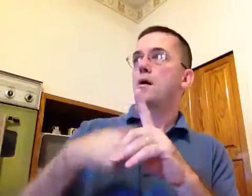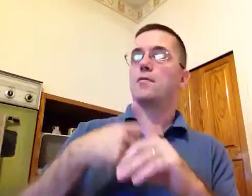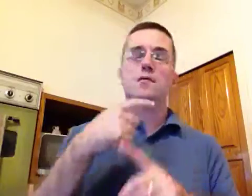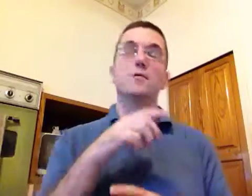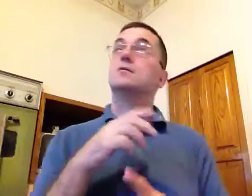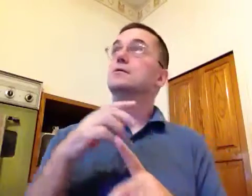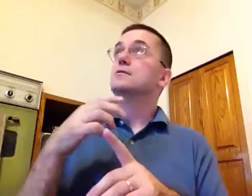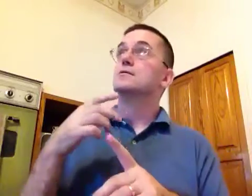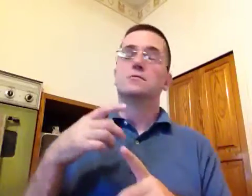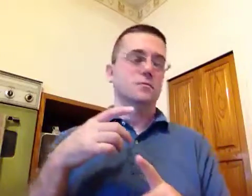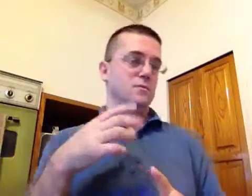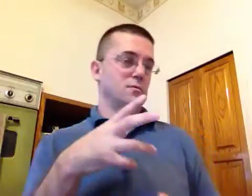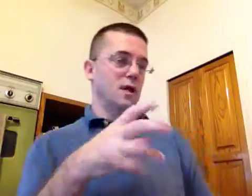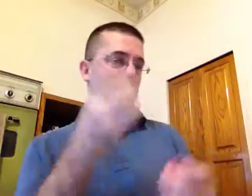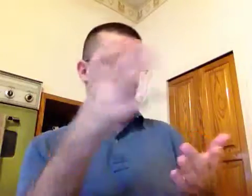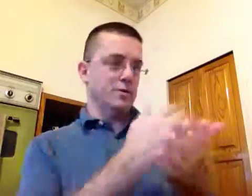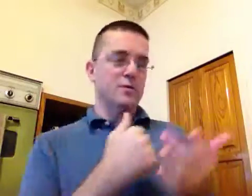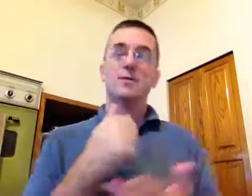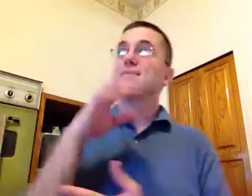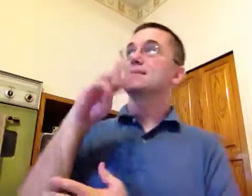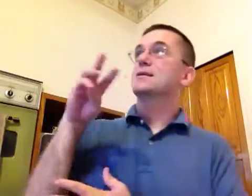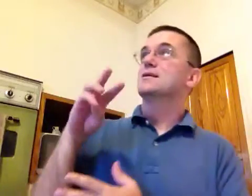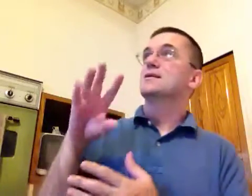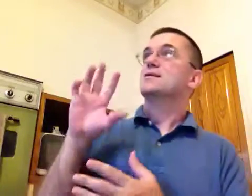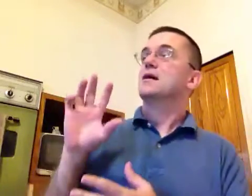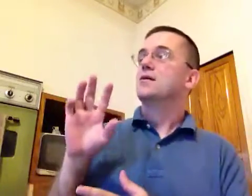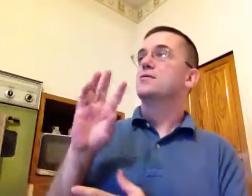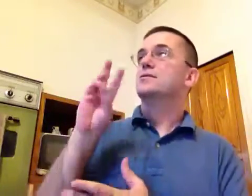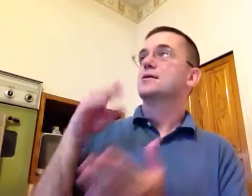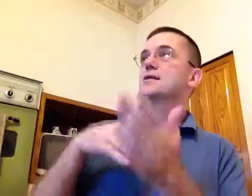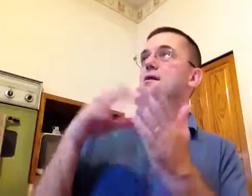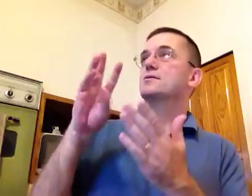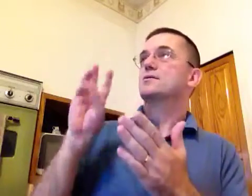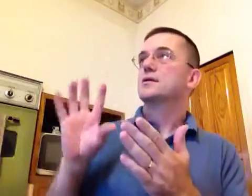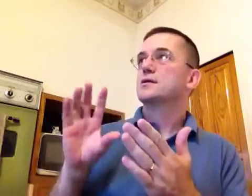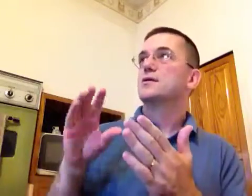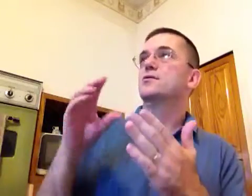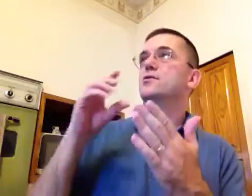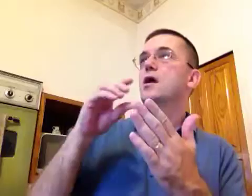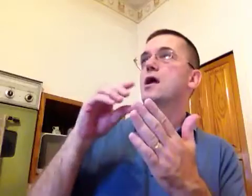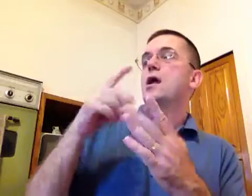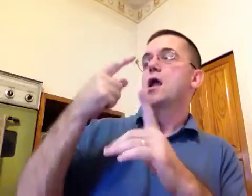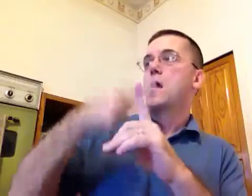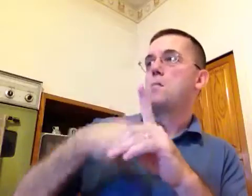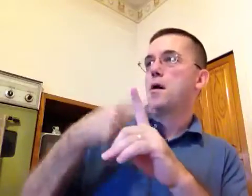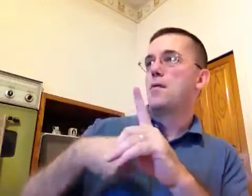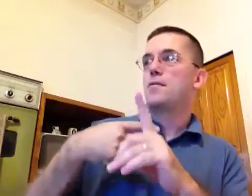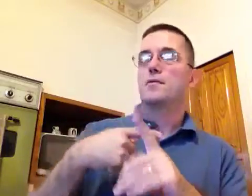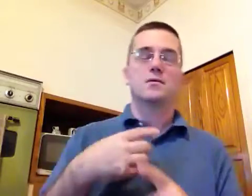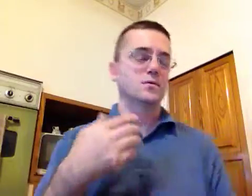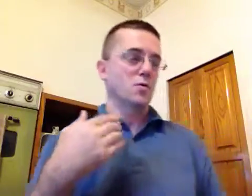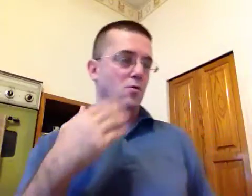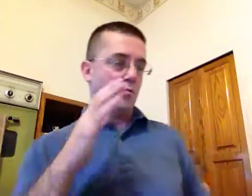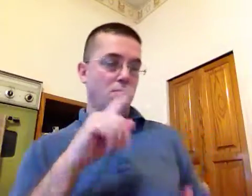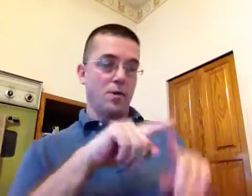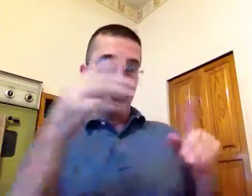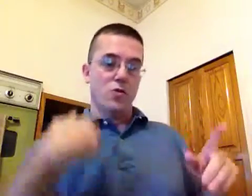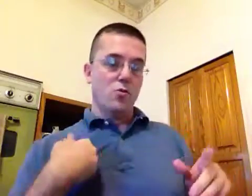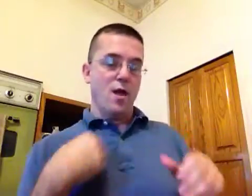month. That's a little high, but it's not the end of the world. That's doable. Especially considering you have your emergency fund. You've proven that you're managing money